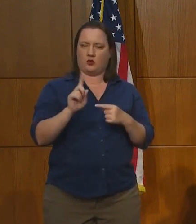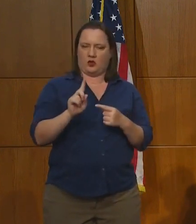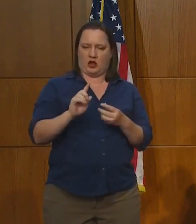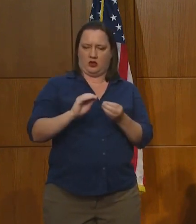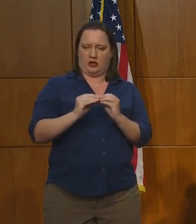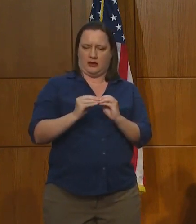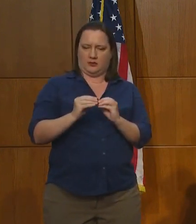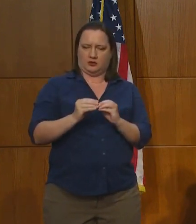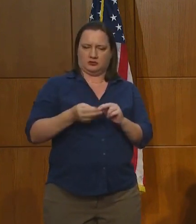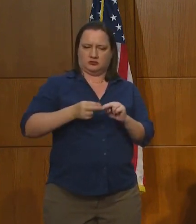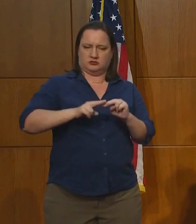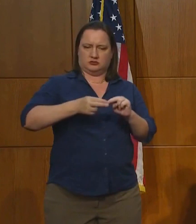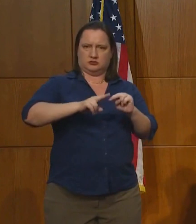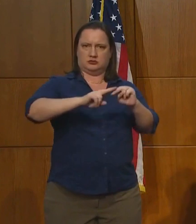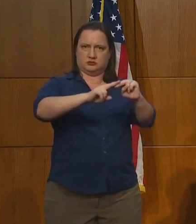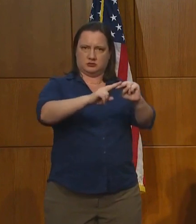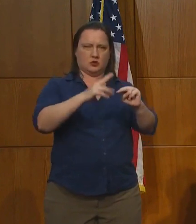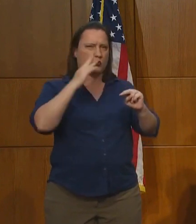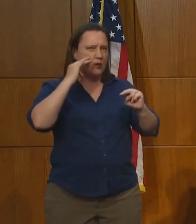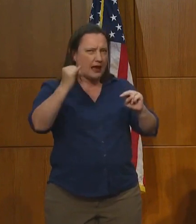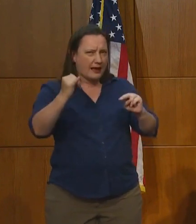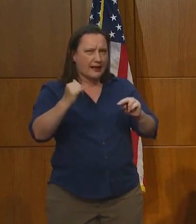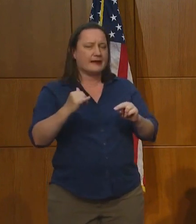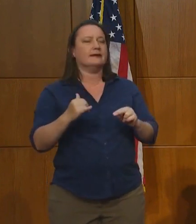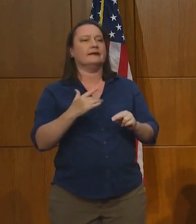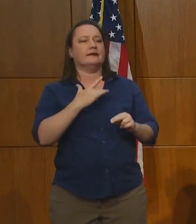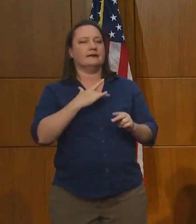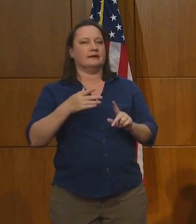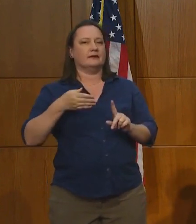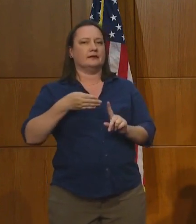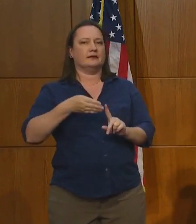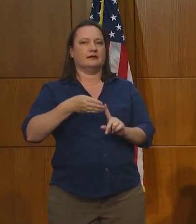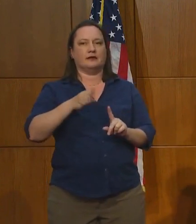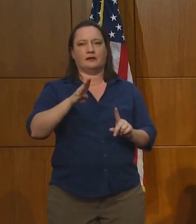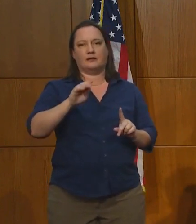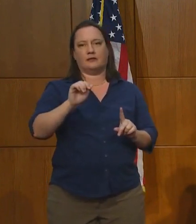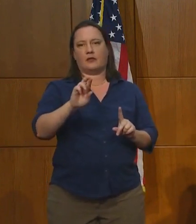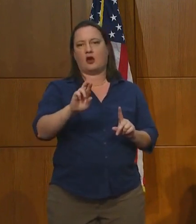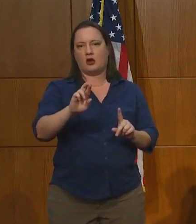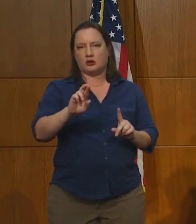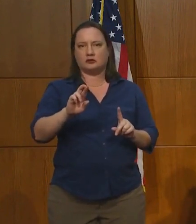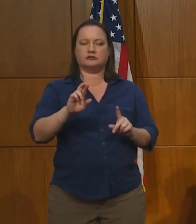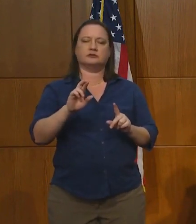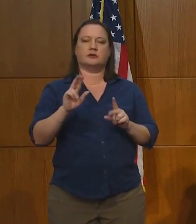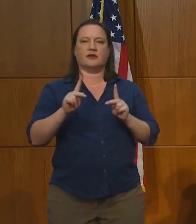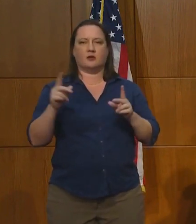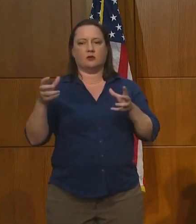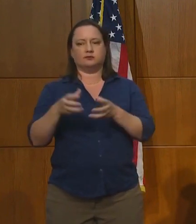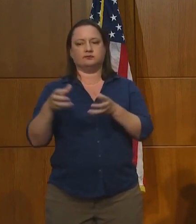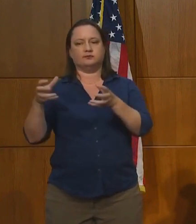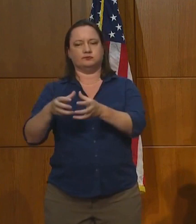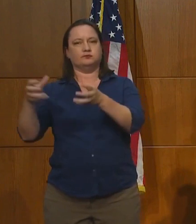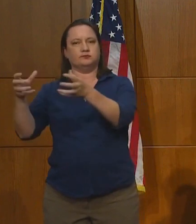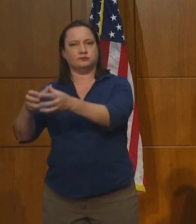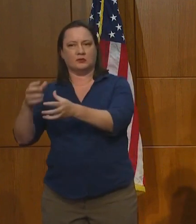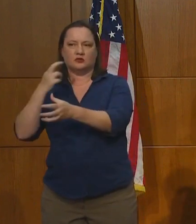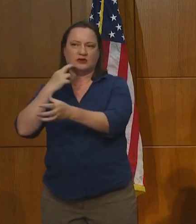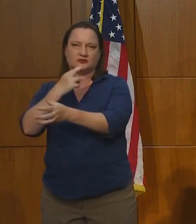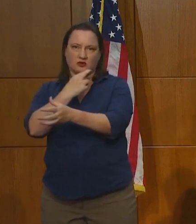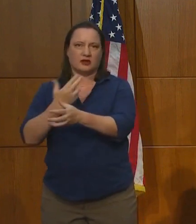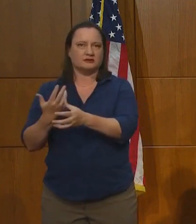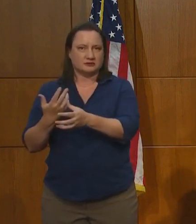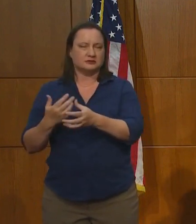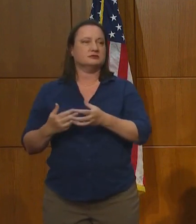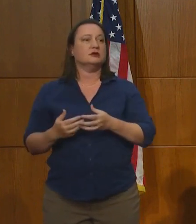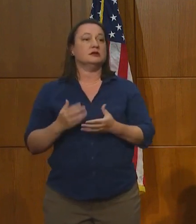especially in areas around a bar. And while there are some restaurants and bars that are doing just fine, there are others that